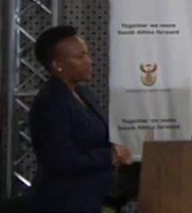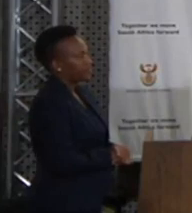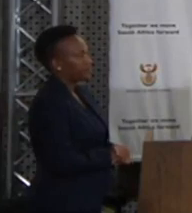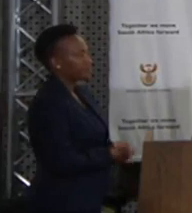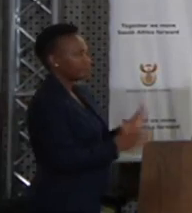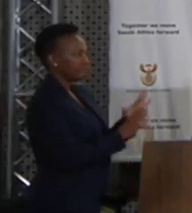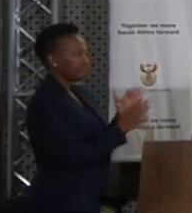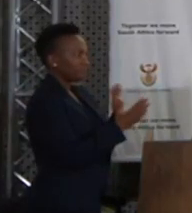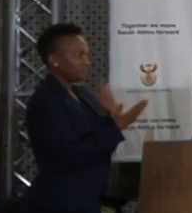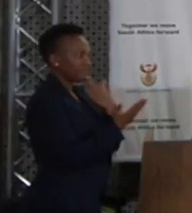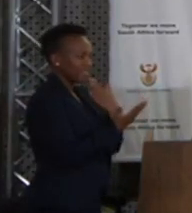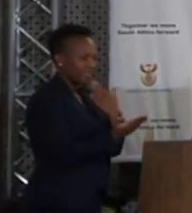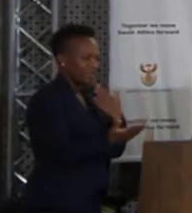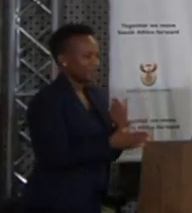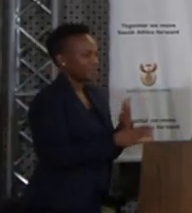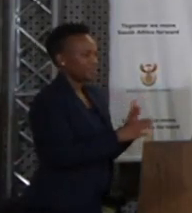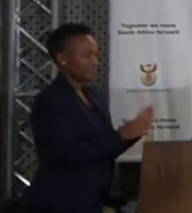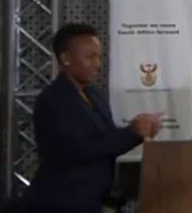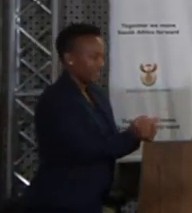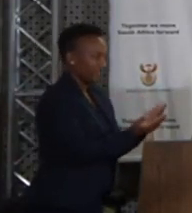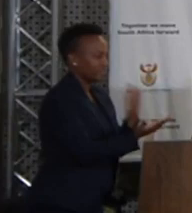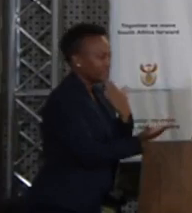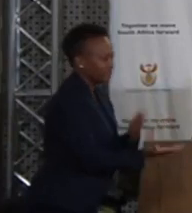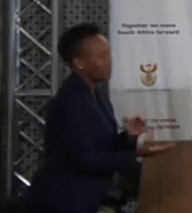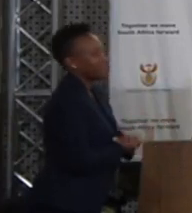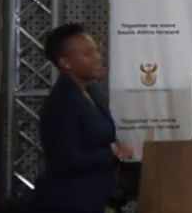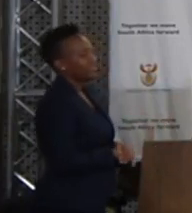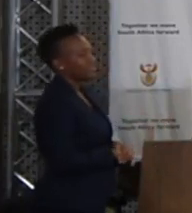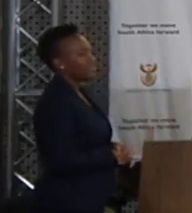Thank you very much, colleague. And